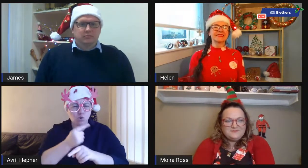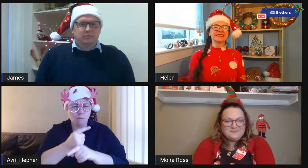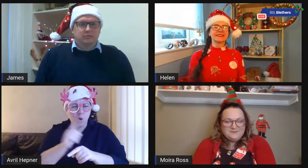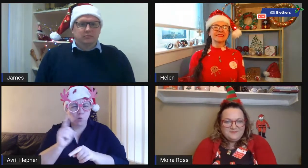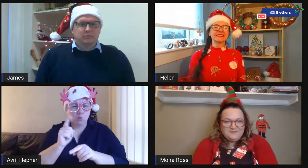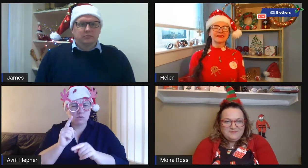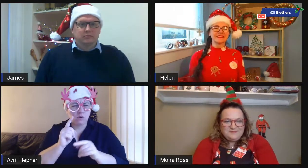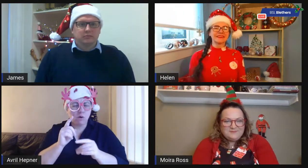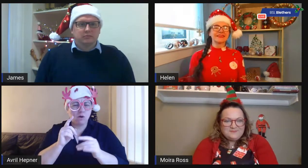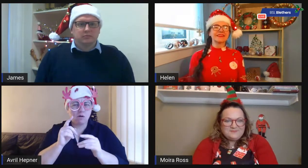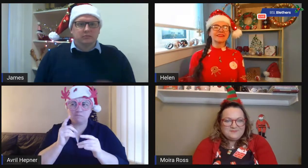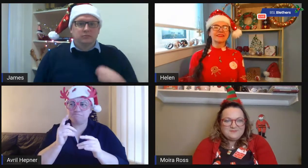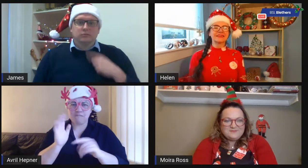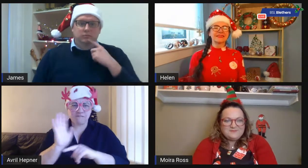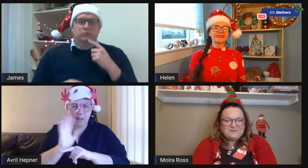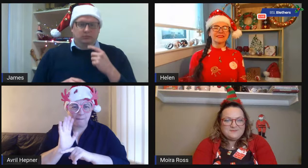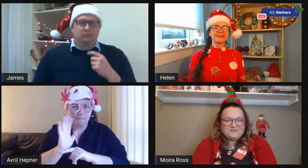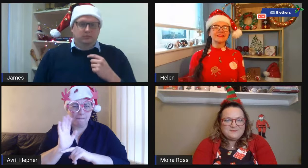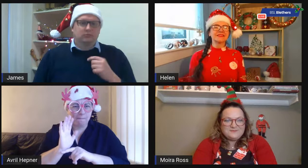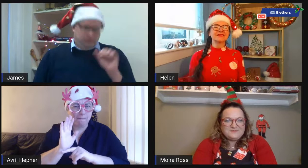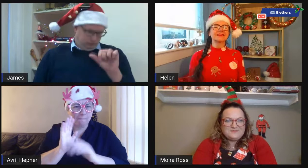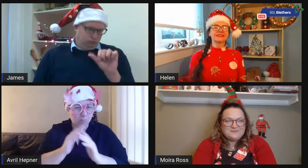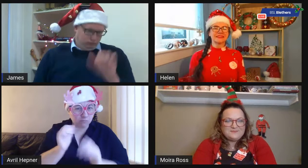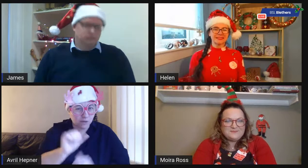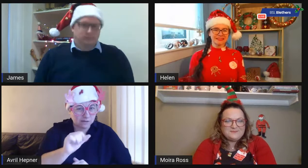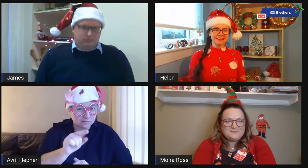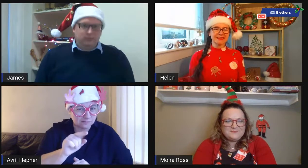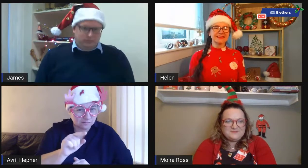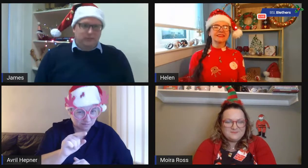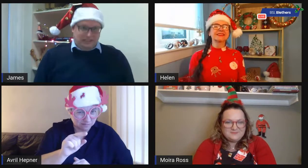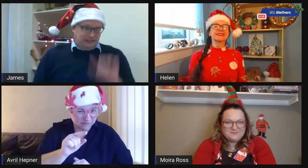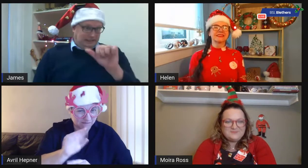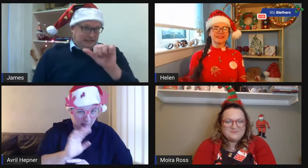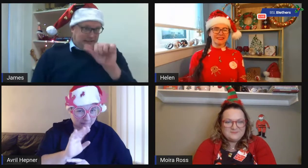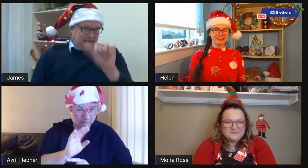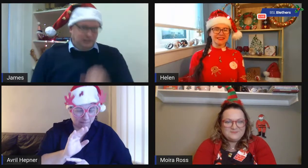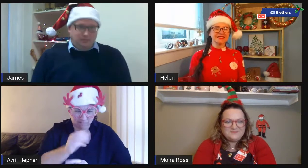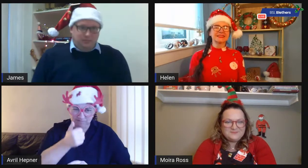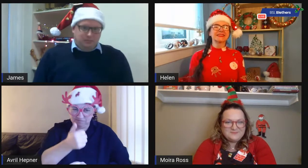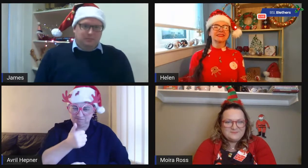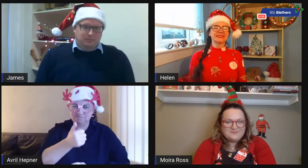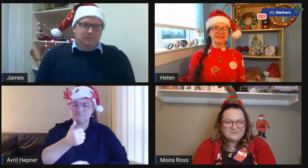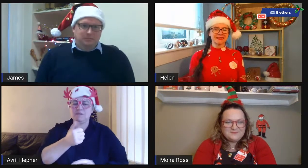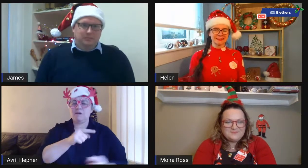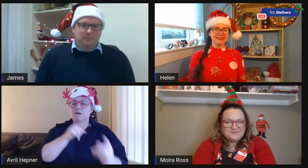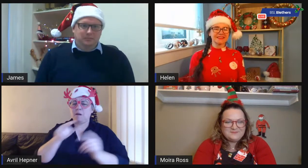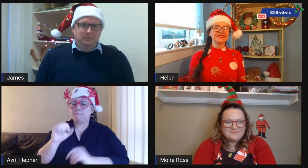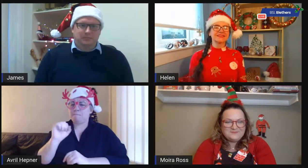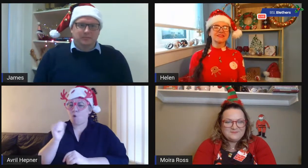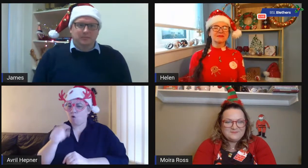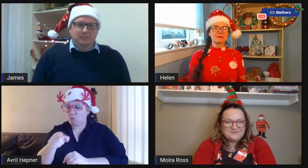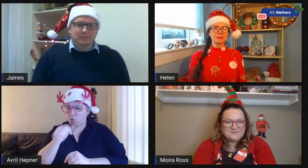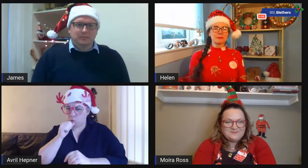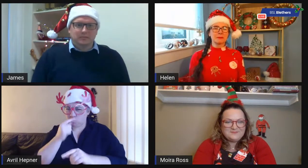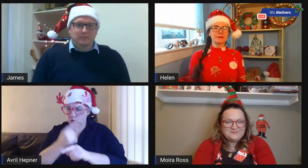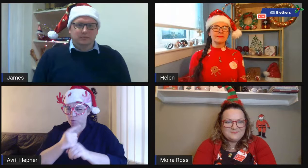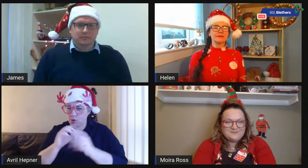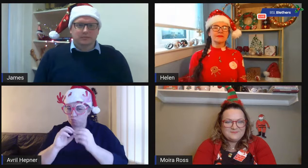fan. James, I know that you are a big fan of films and TV. You're going to talk to us about that. Are you? Great. And